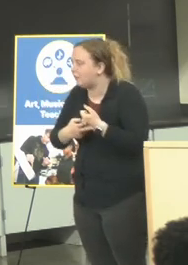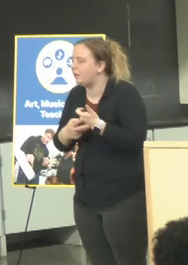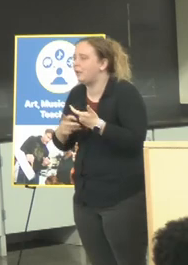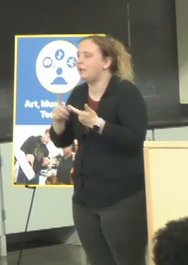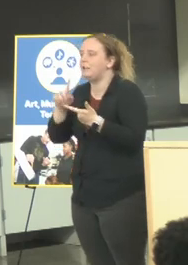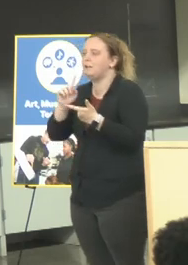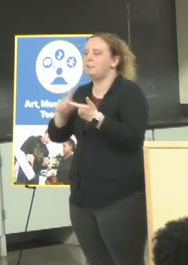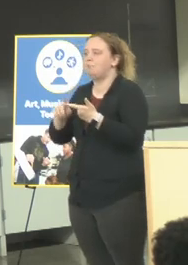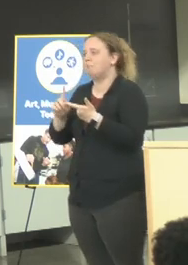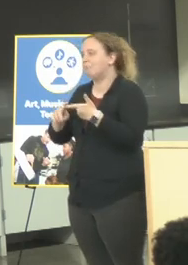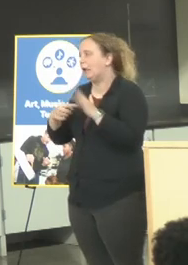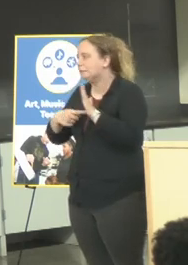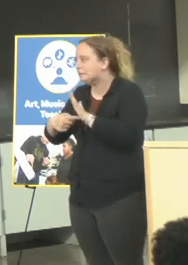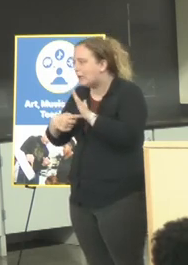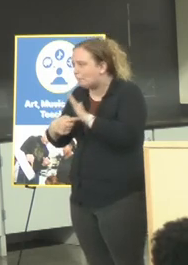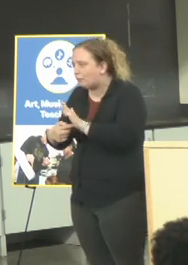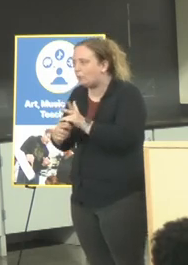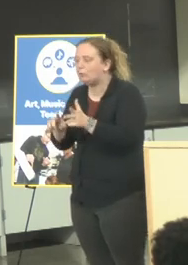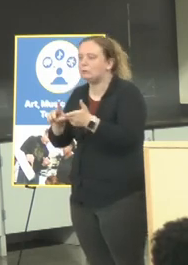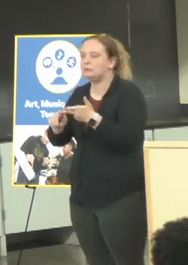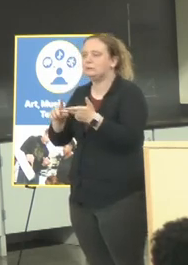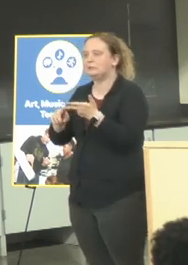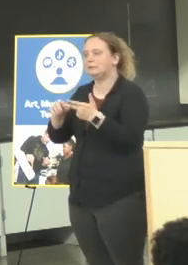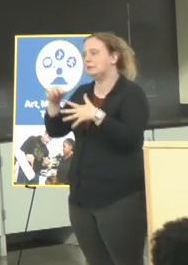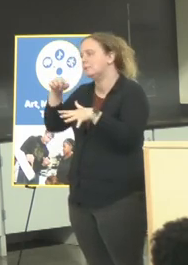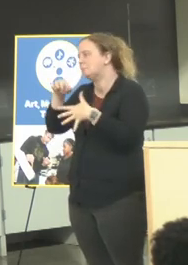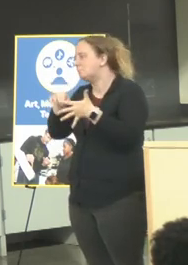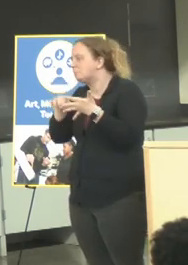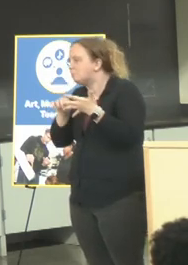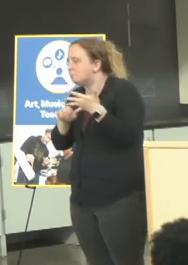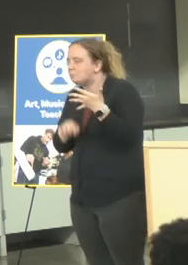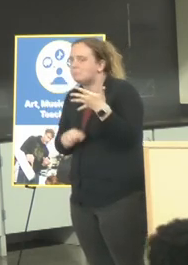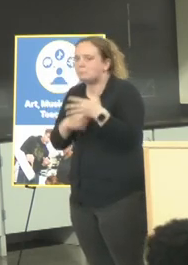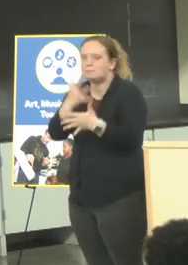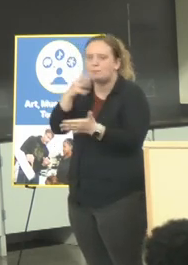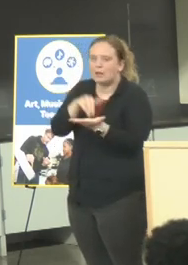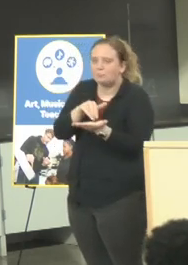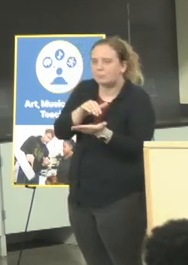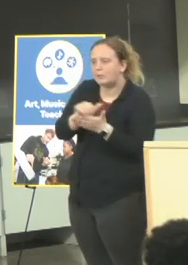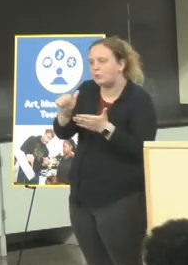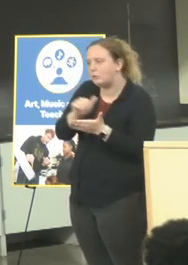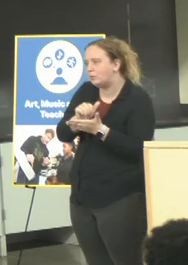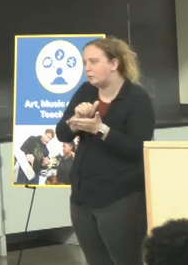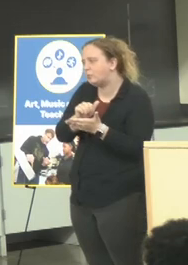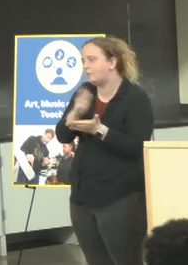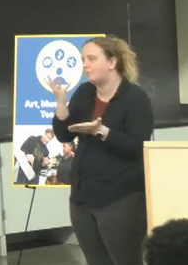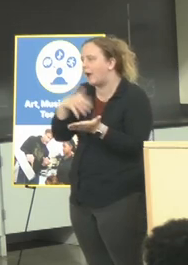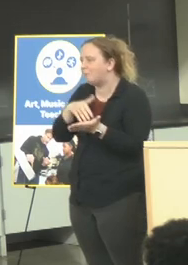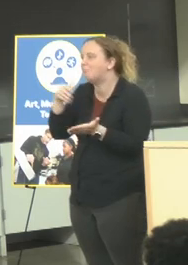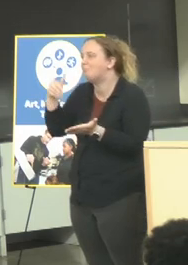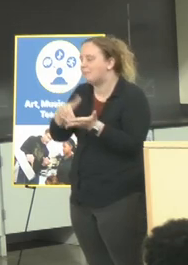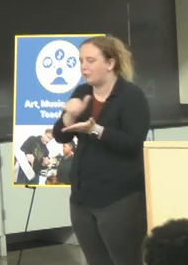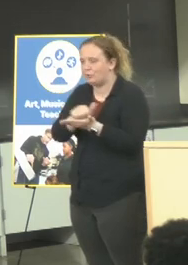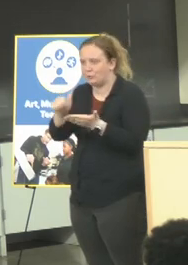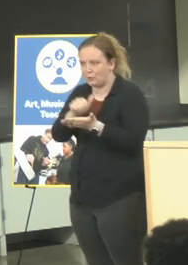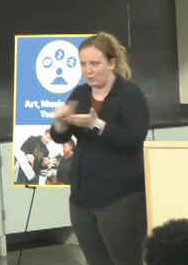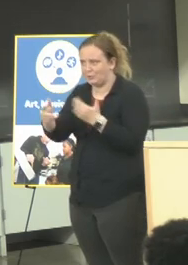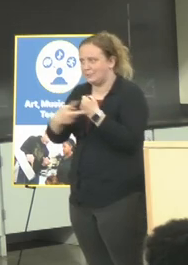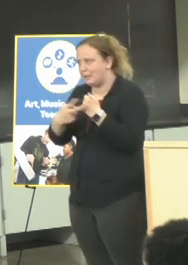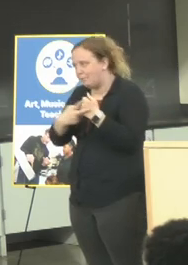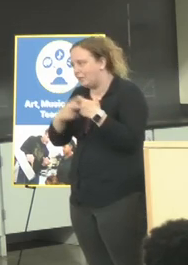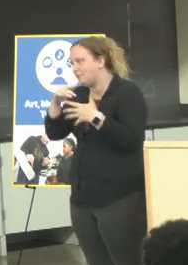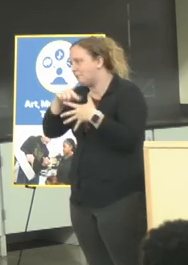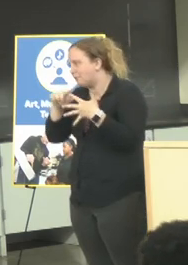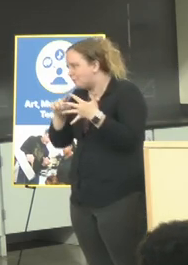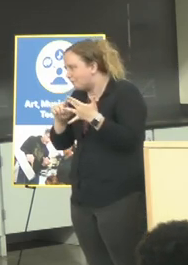between $1 and $5 million, and these are less than $1 million. So there's some more detail out there on the website around some of the details of